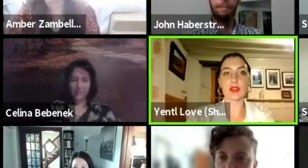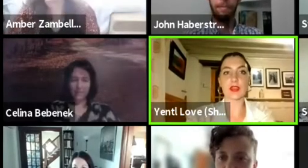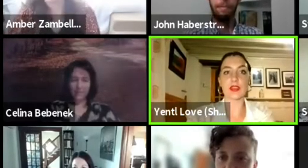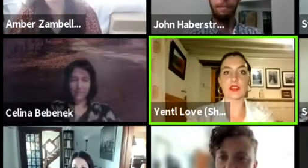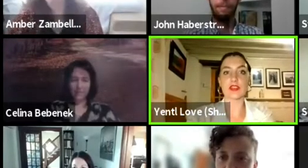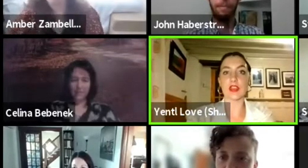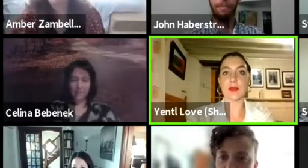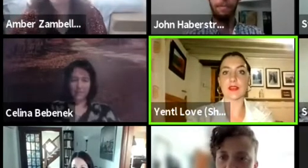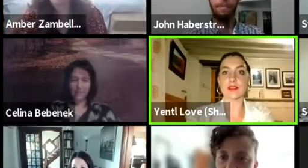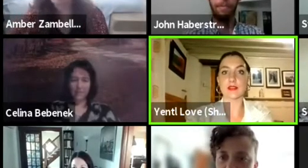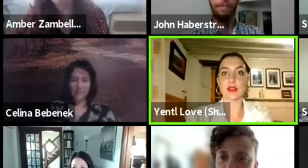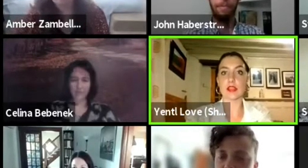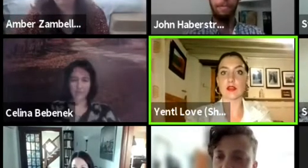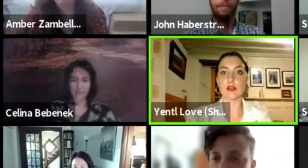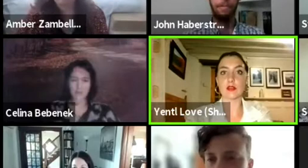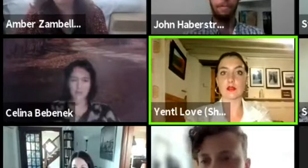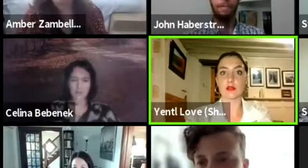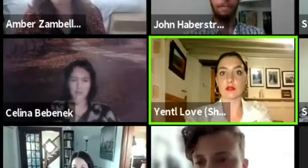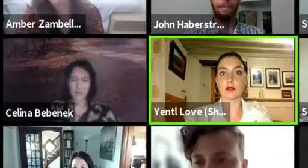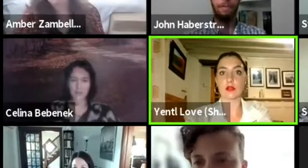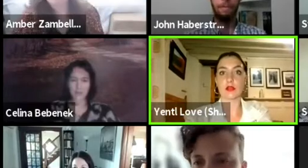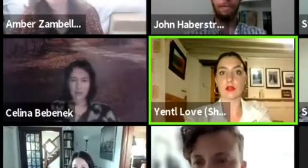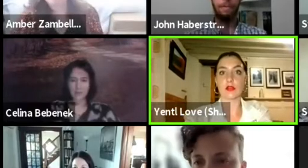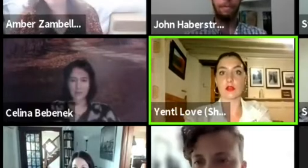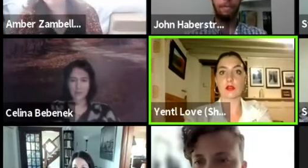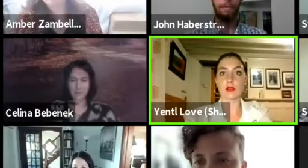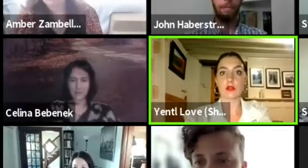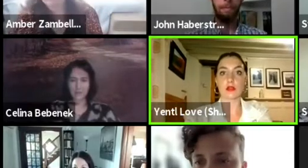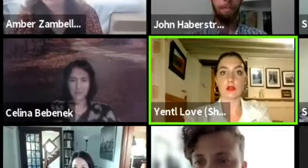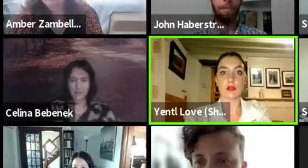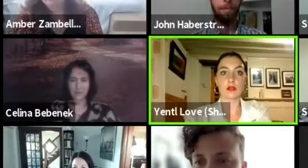just going to quickly share my screen.